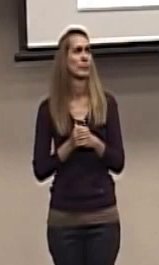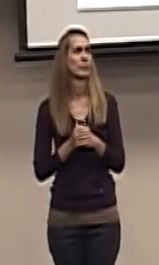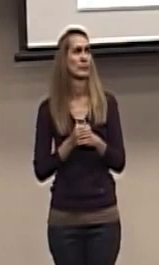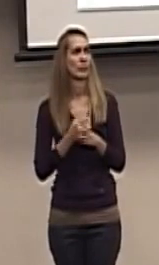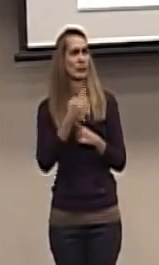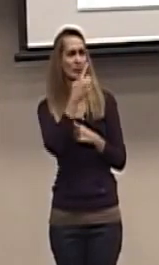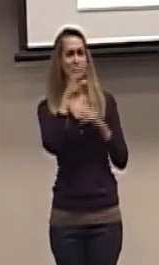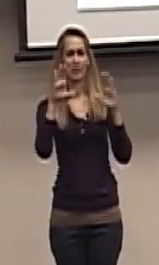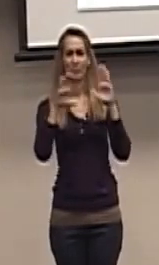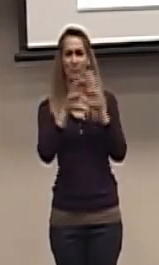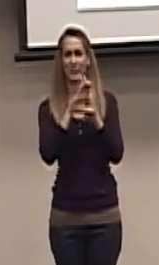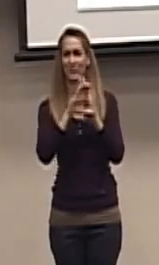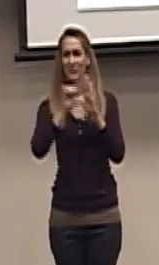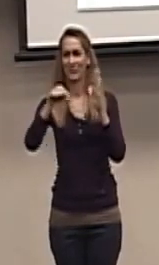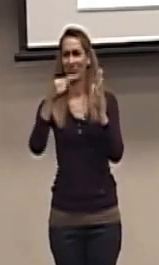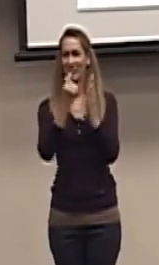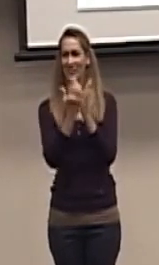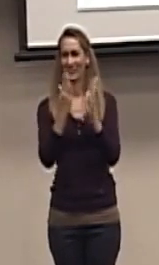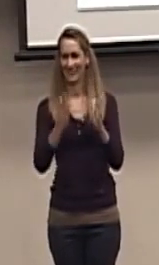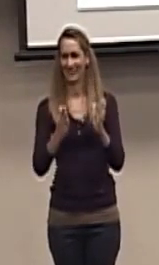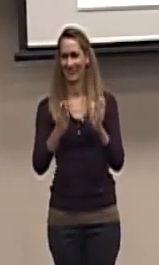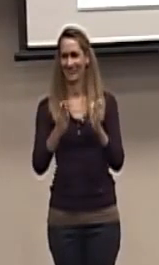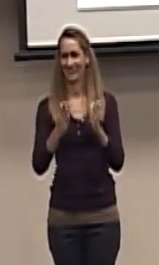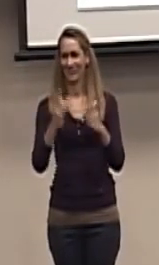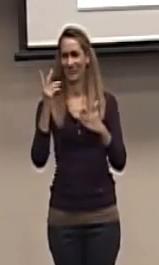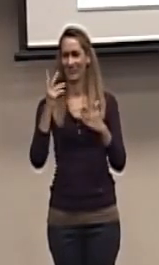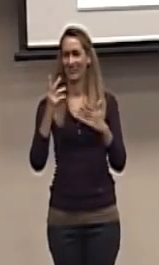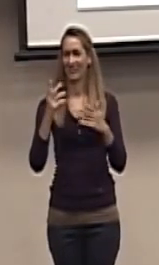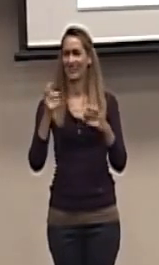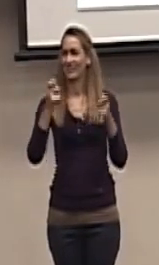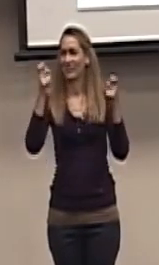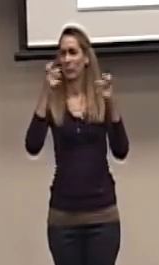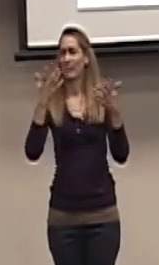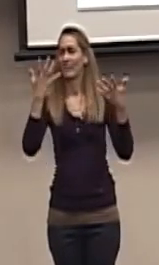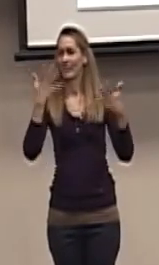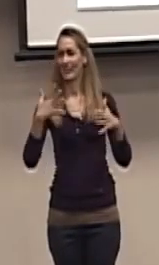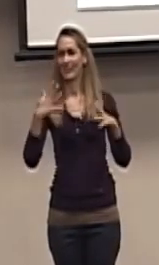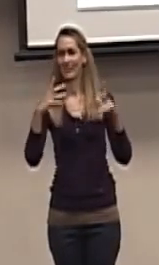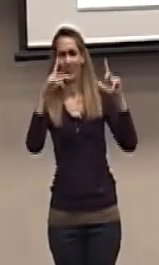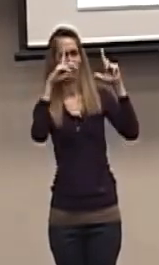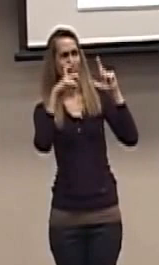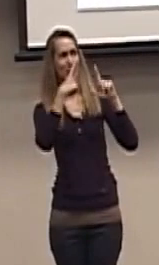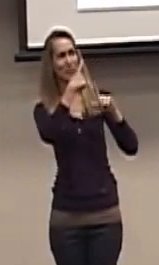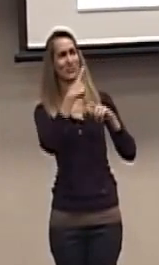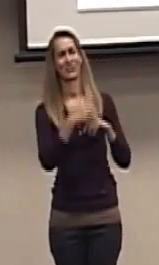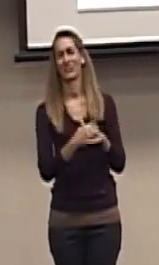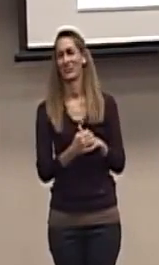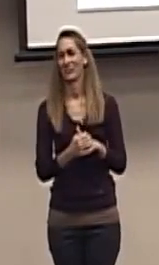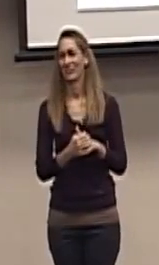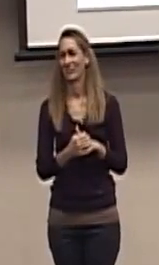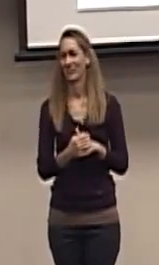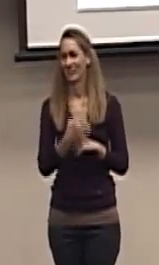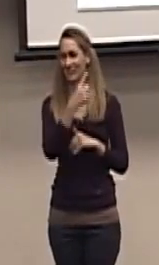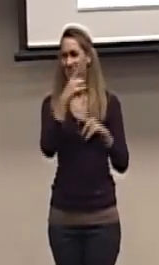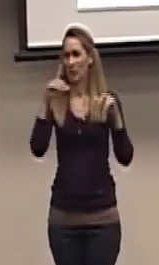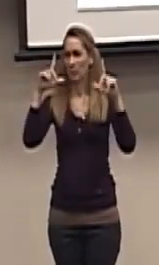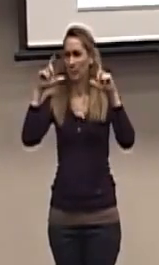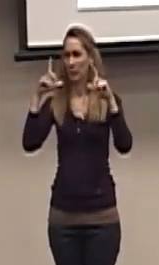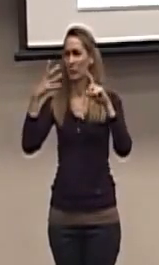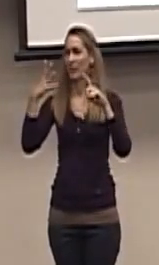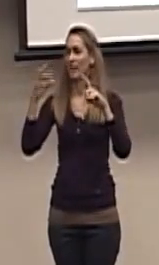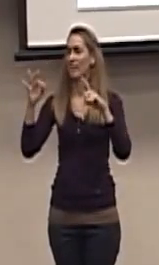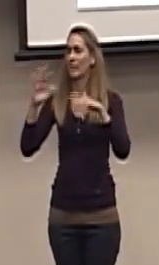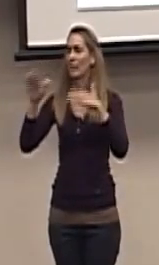ceremony jubilating their success in the training at Ghana Bible College. You have a picture of faculty